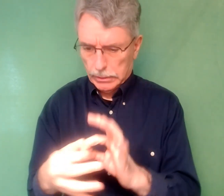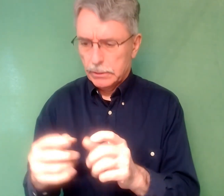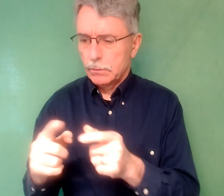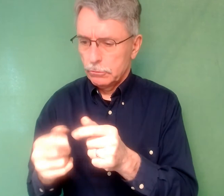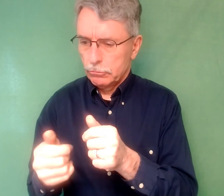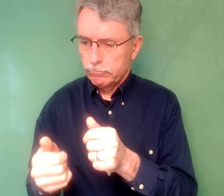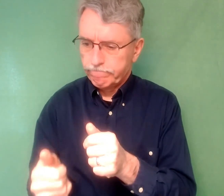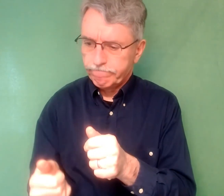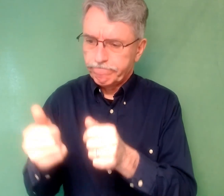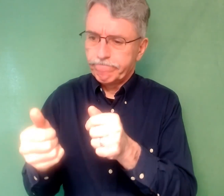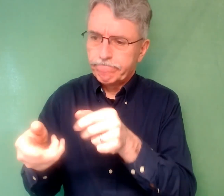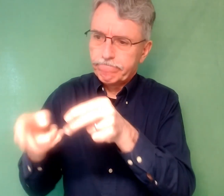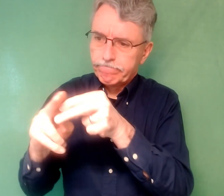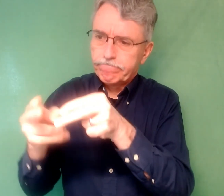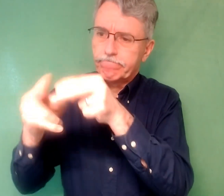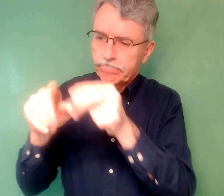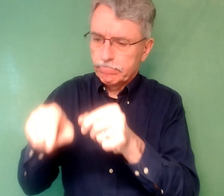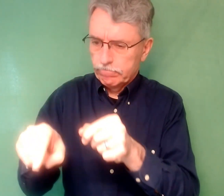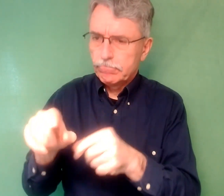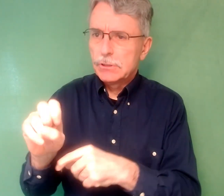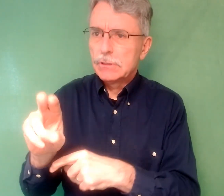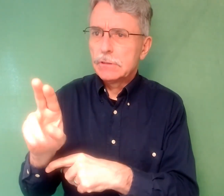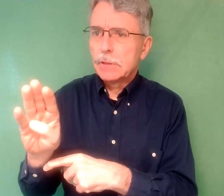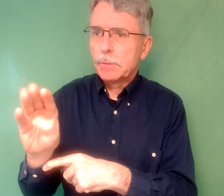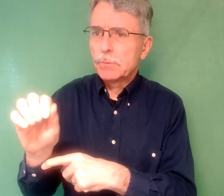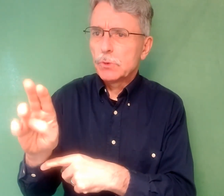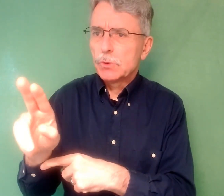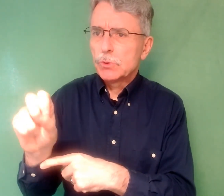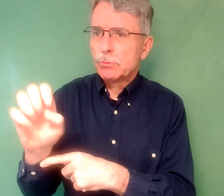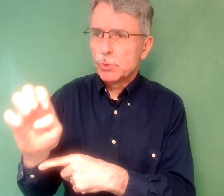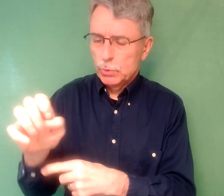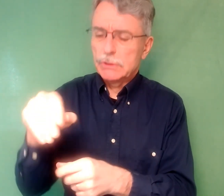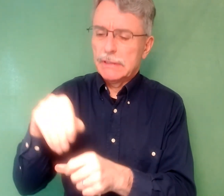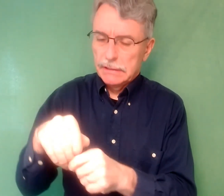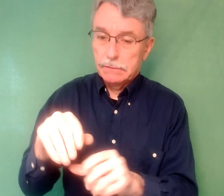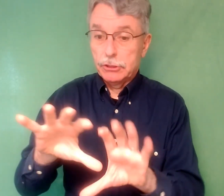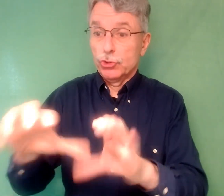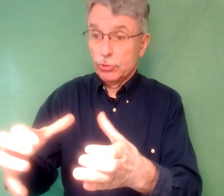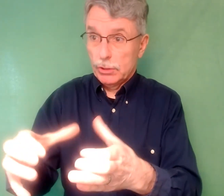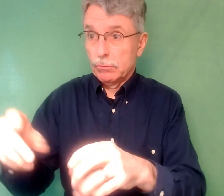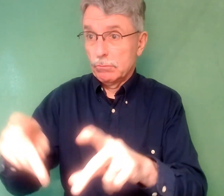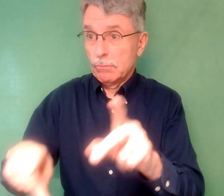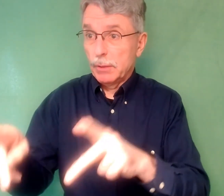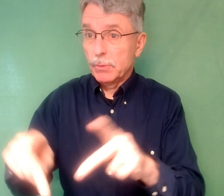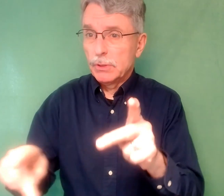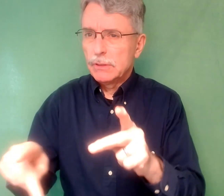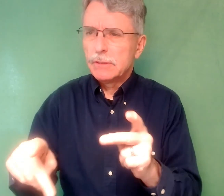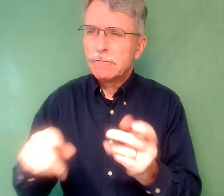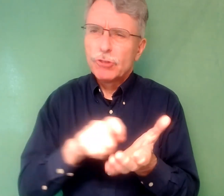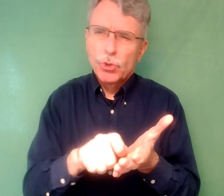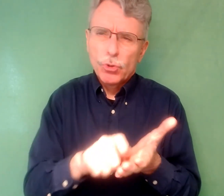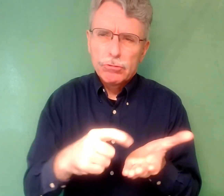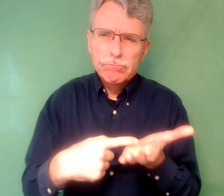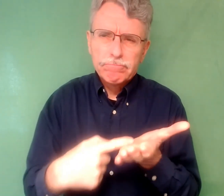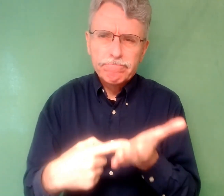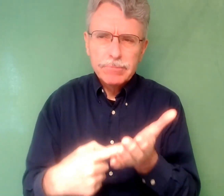are incarcerated. This chapter describes several resources that may be helpful when working with deaf